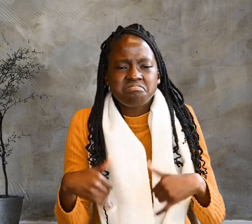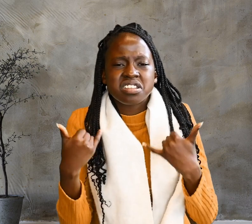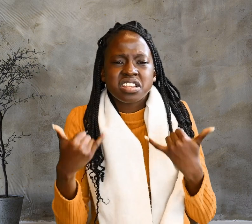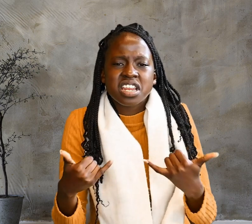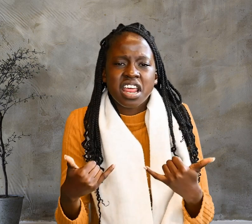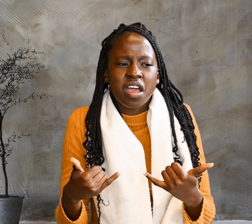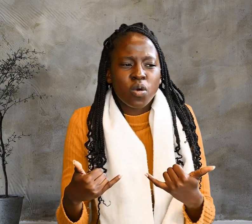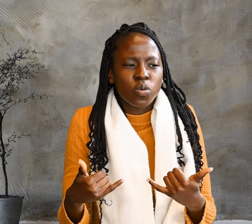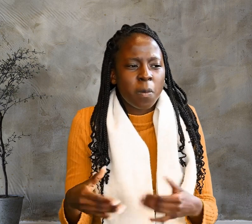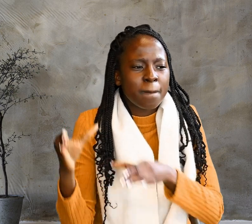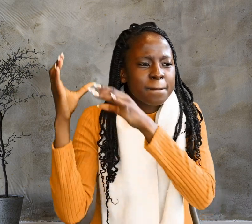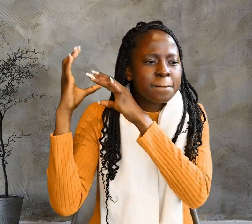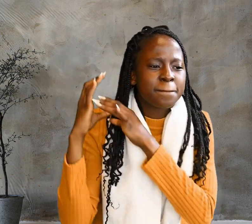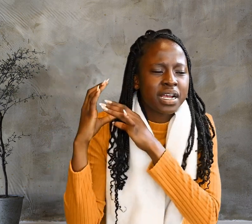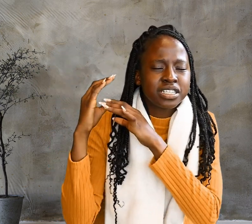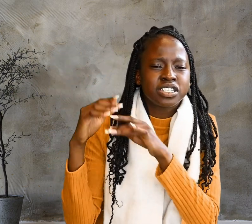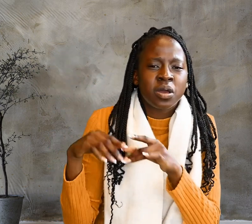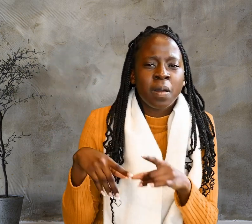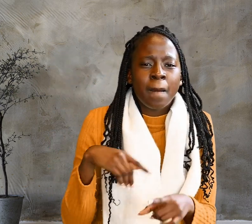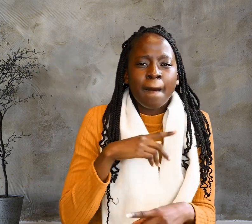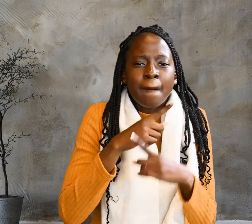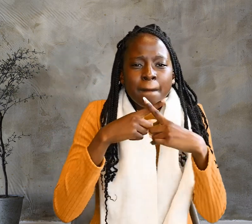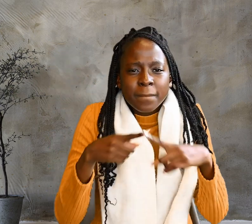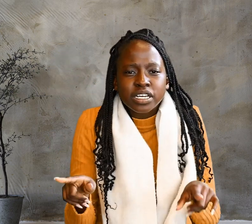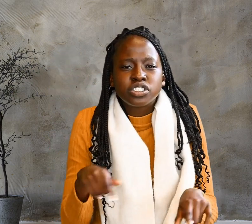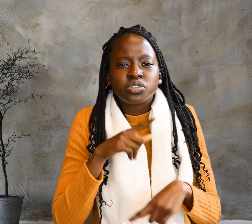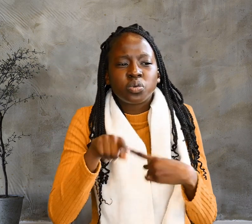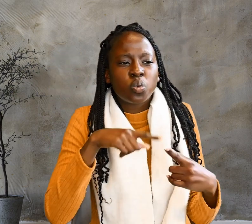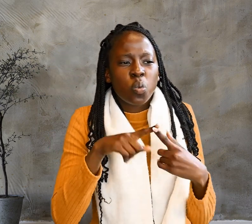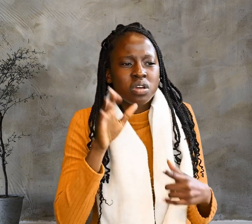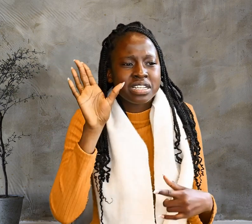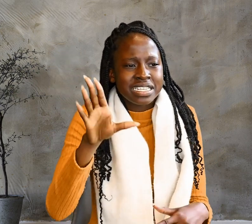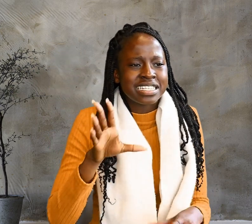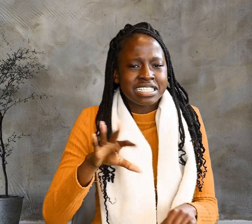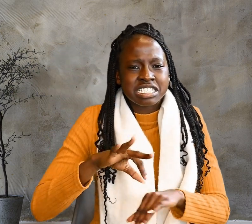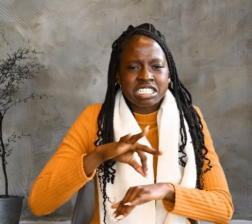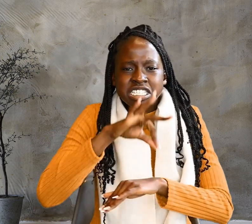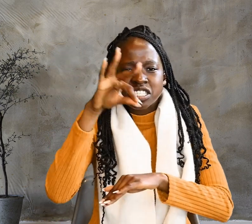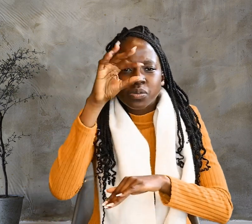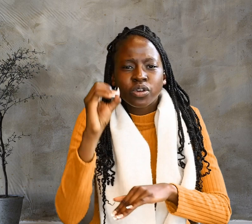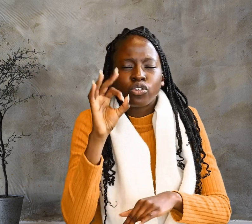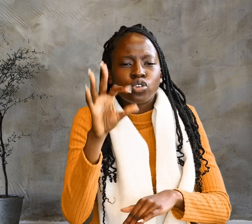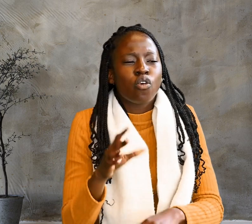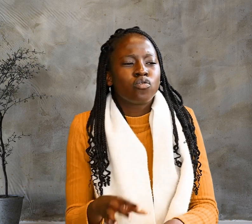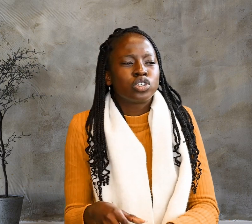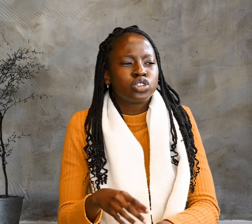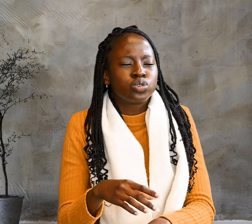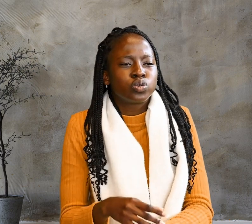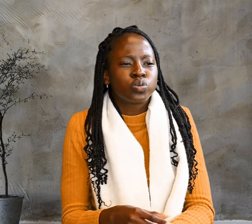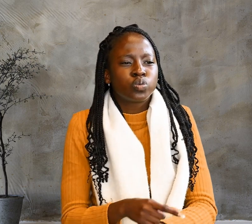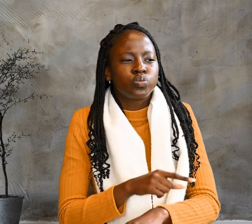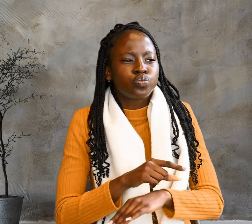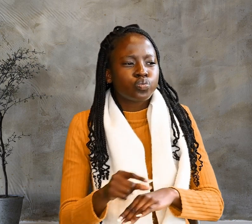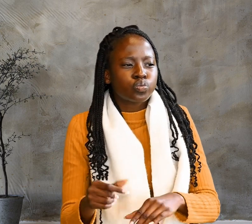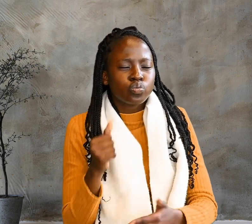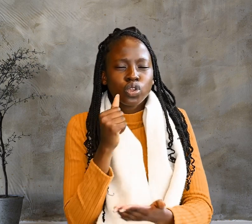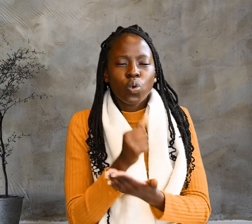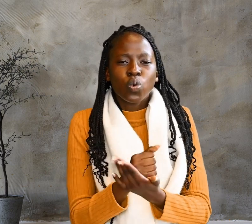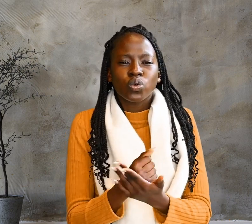he, the Spirit of truth, comes, he will guide you into all the truth. He will not speak on